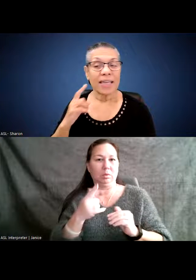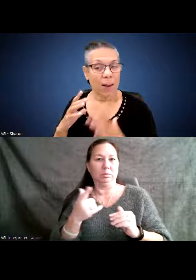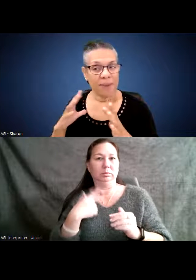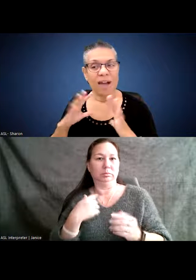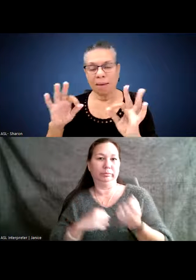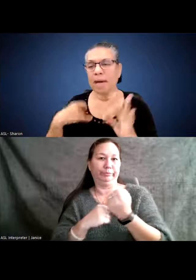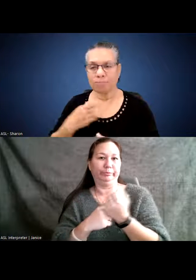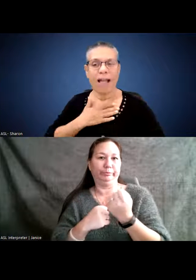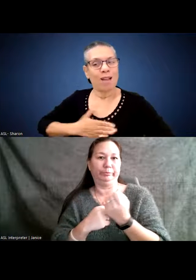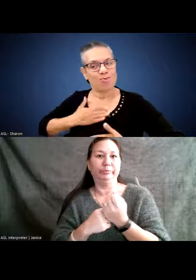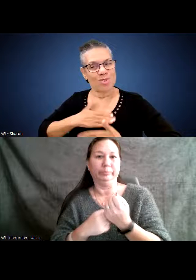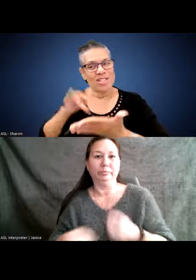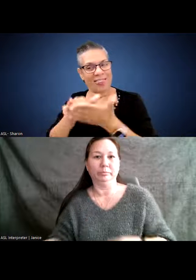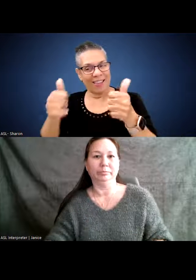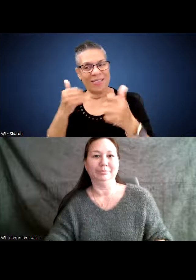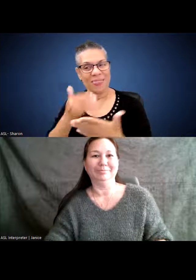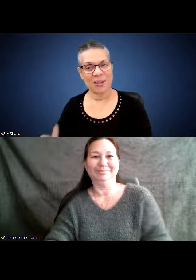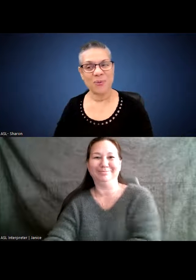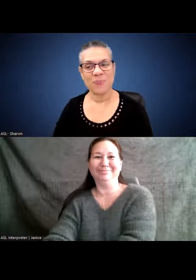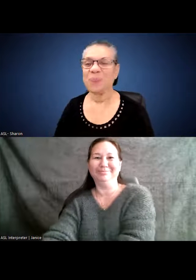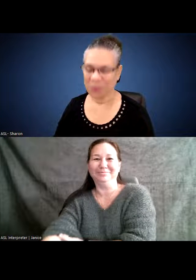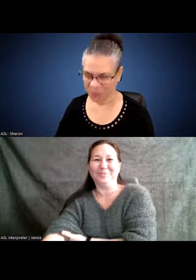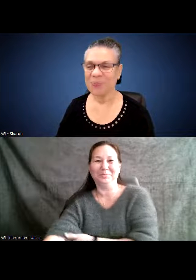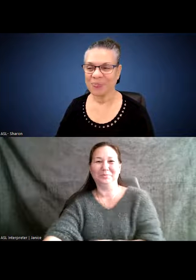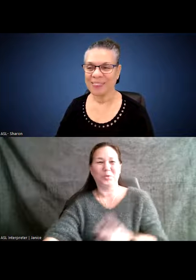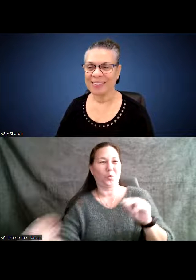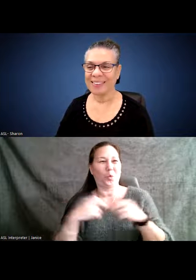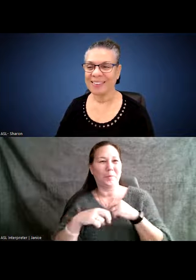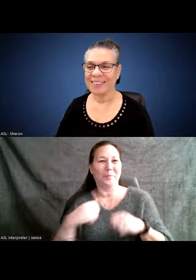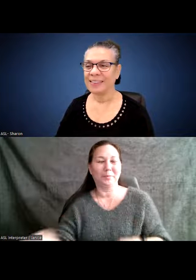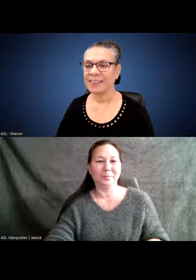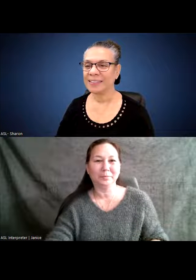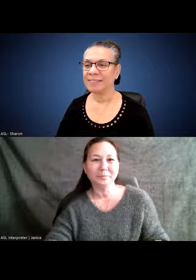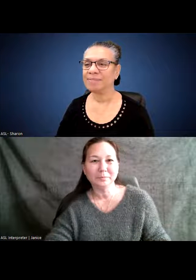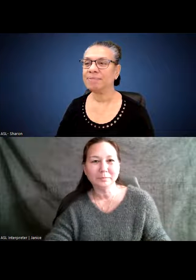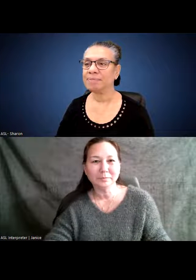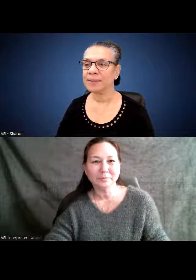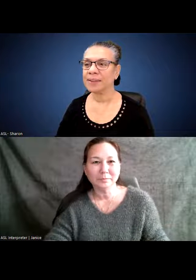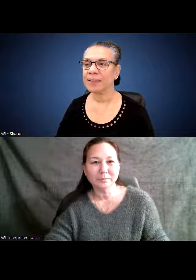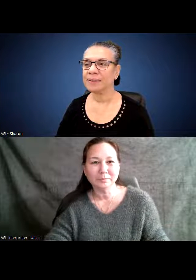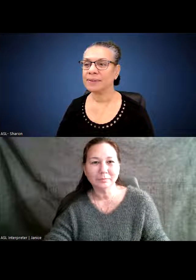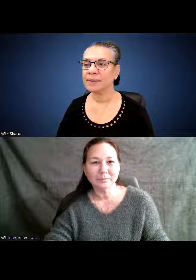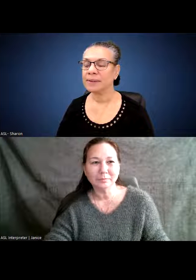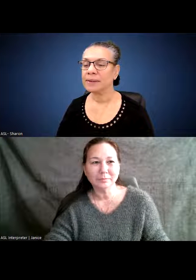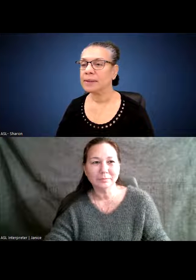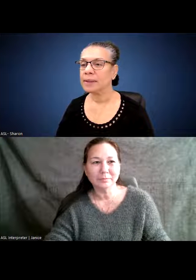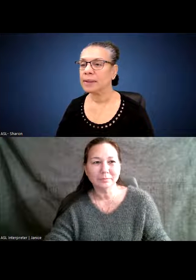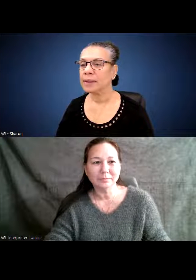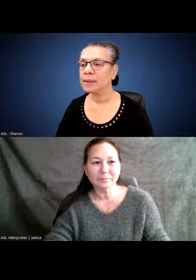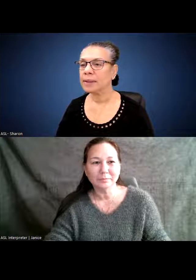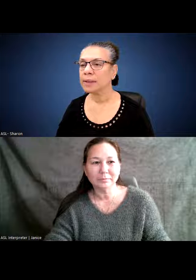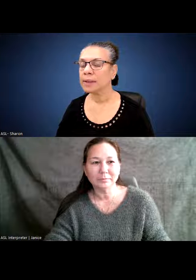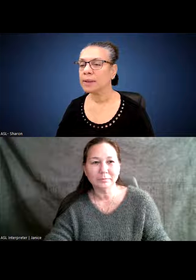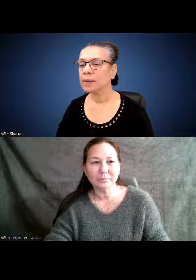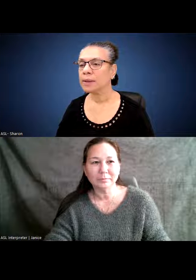Okay, so we can have all our recorders begin recording. Make sure that you're saving it locally, not on the